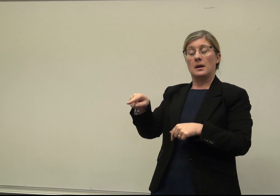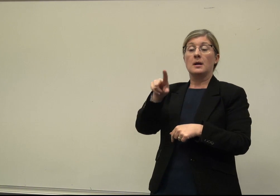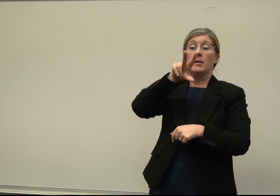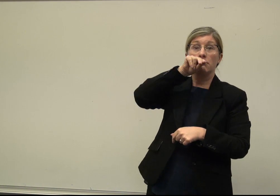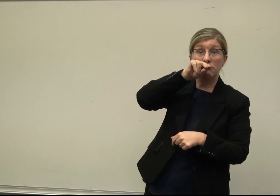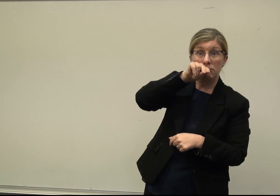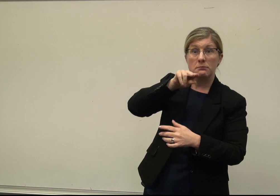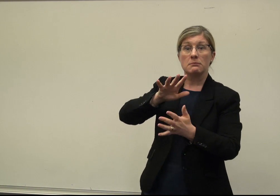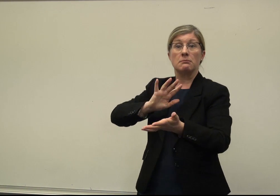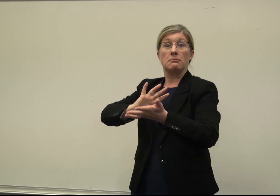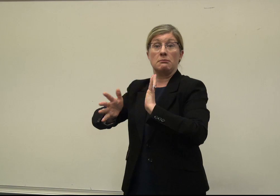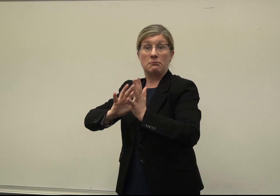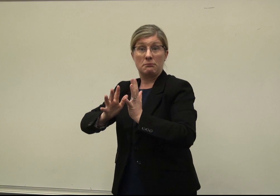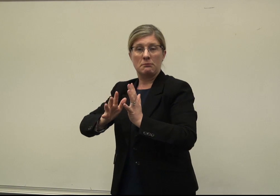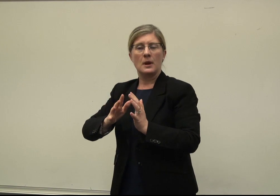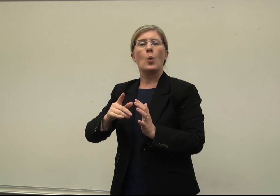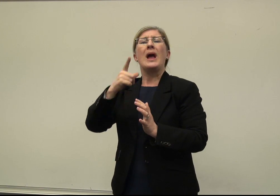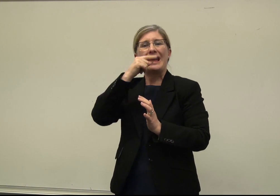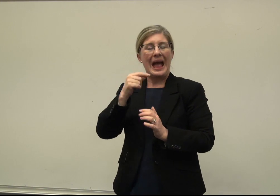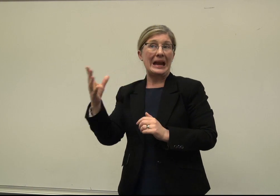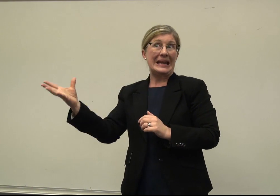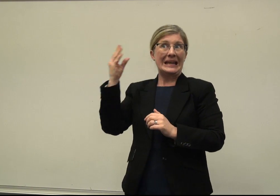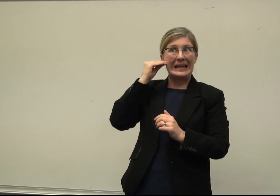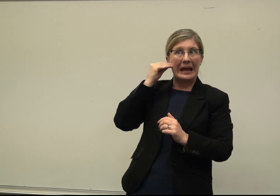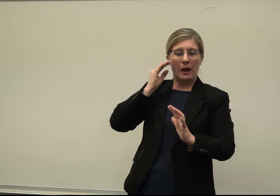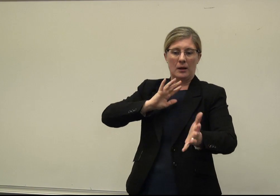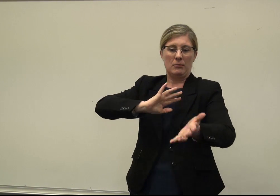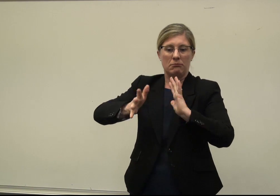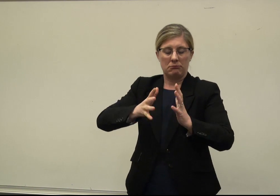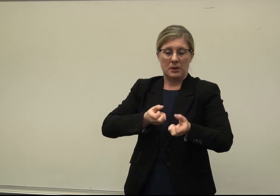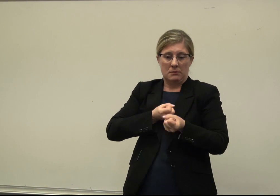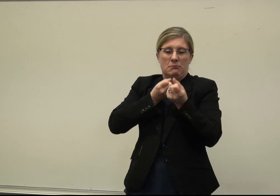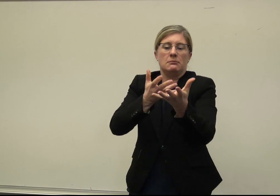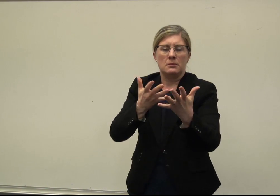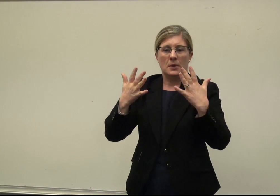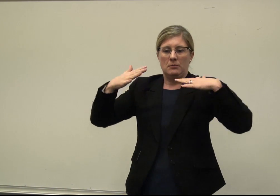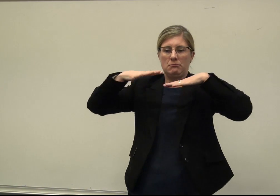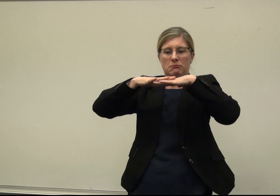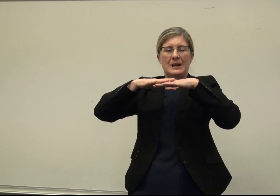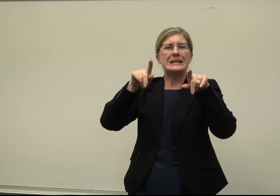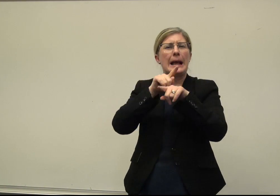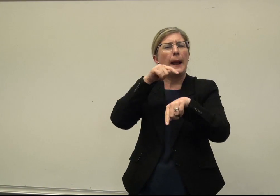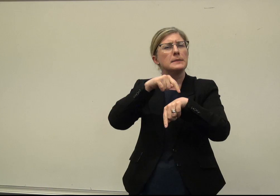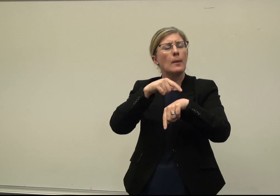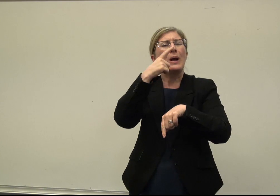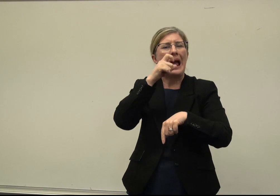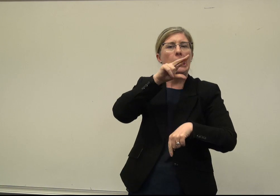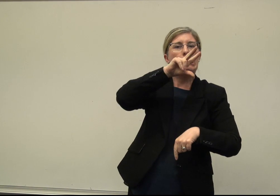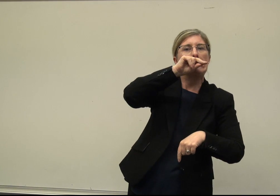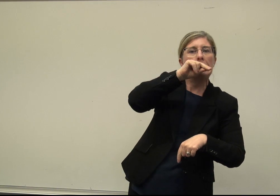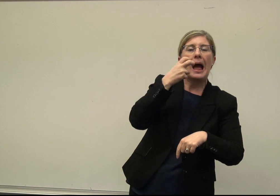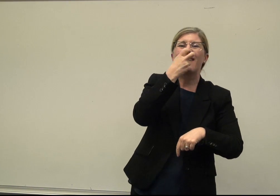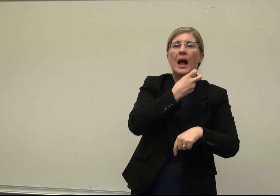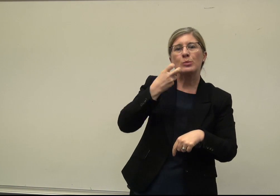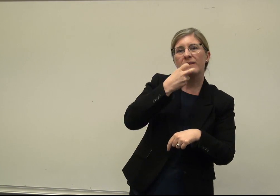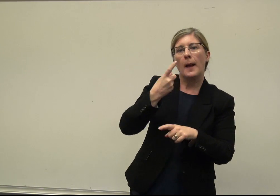heard and processed at the same time. This is what researchers call code blending,